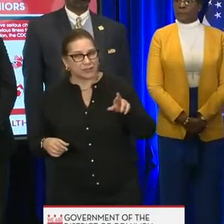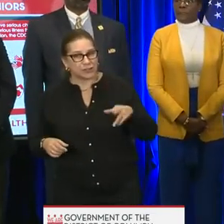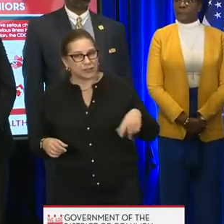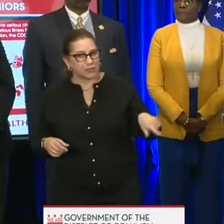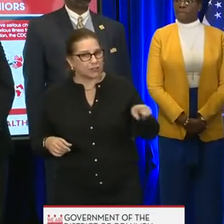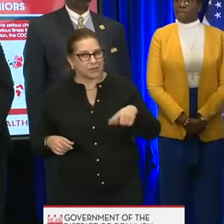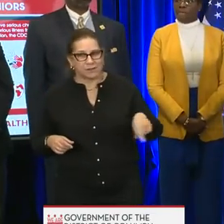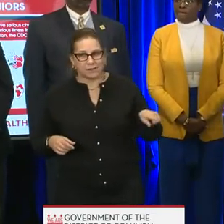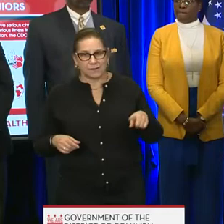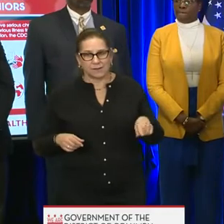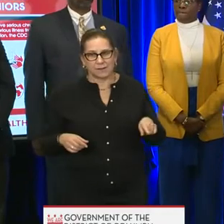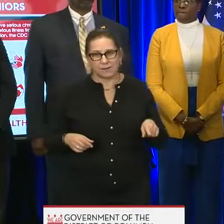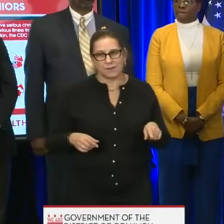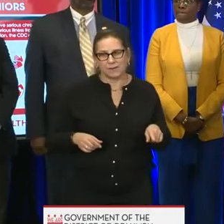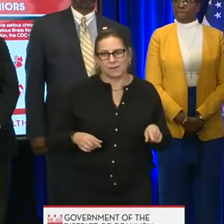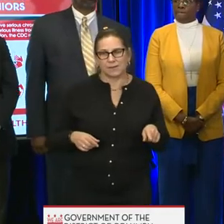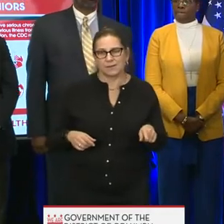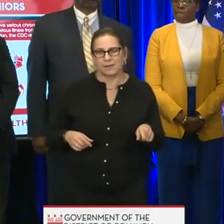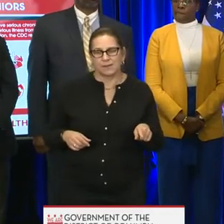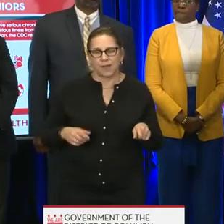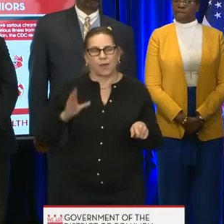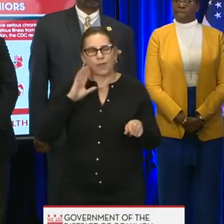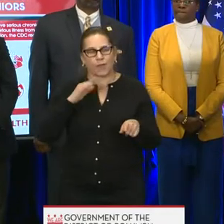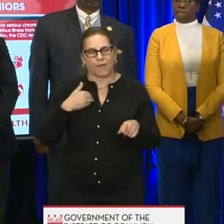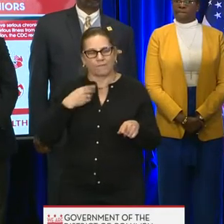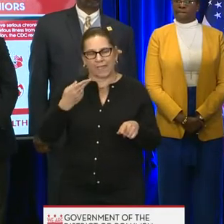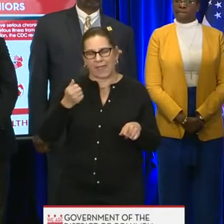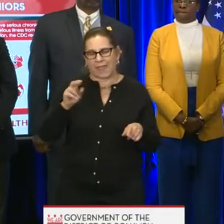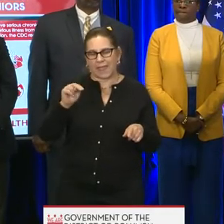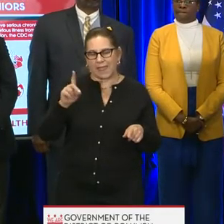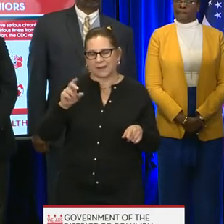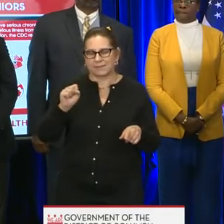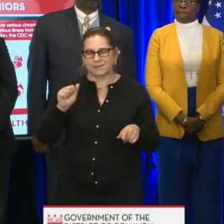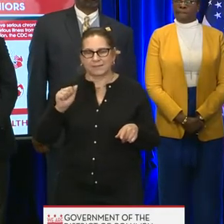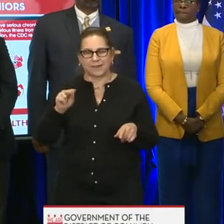they will continue to distribute. And the hand washing stations?